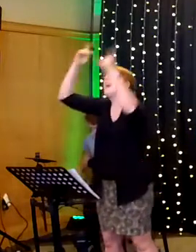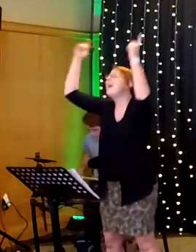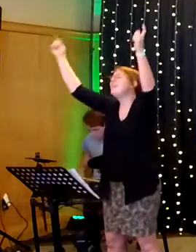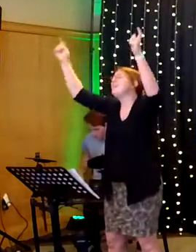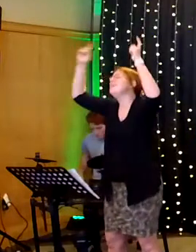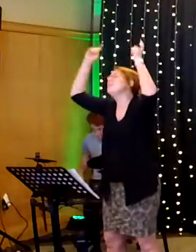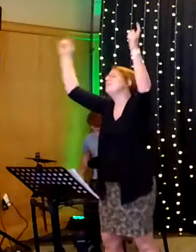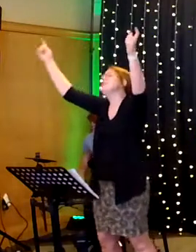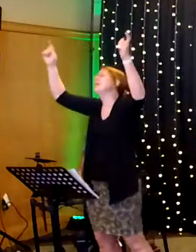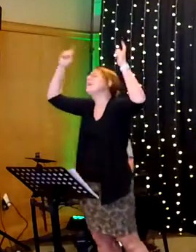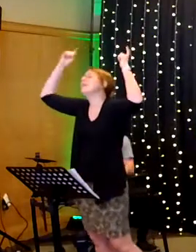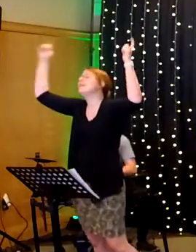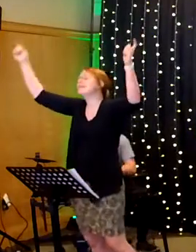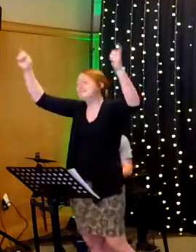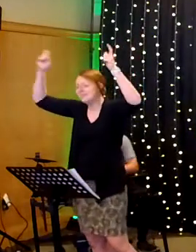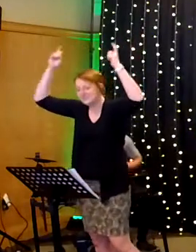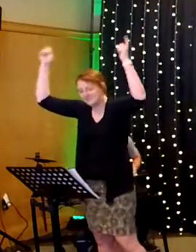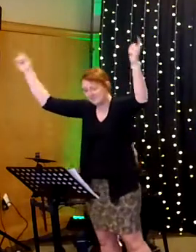sing.